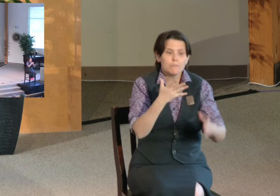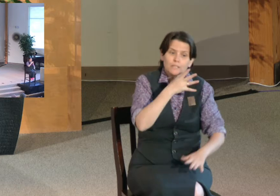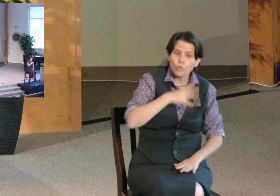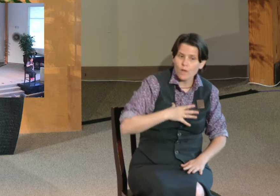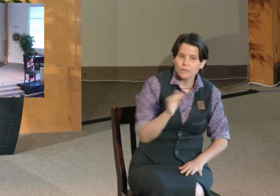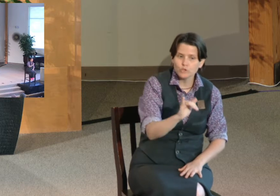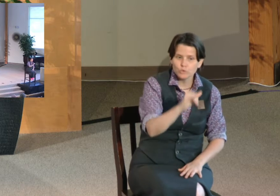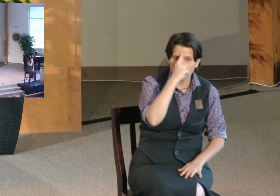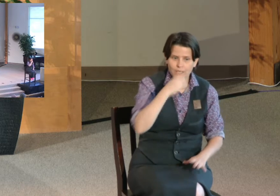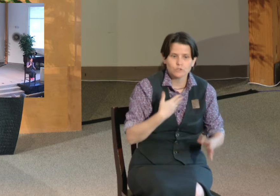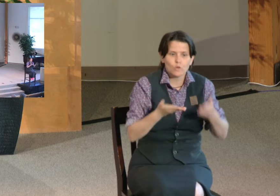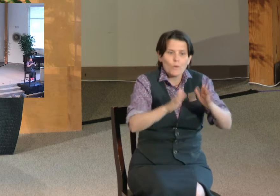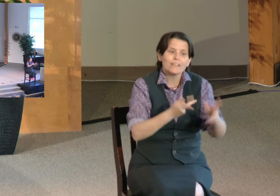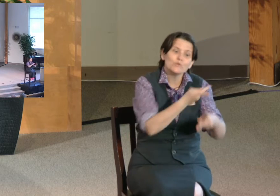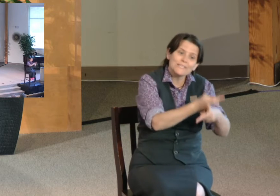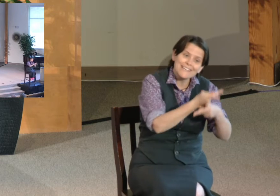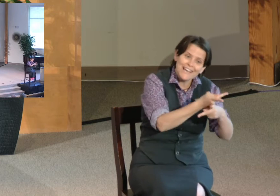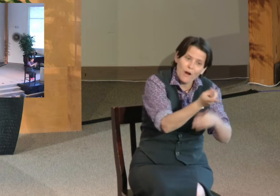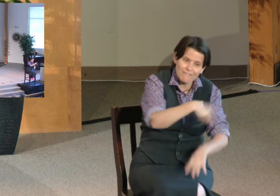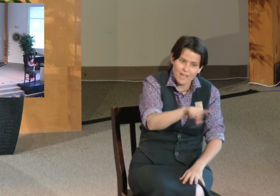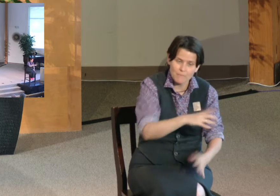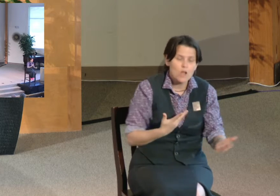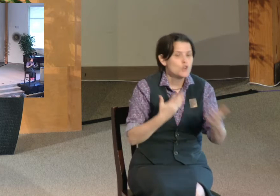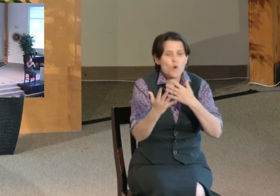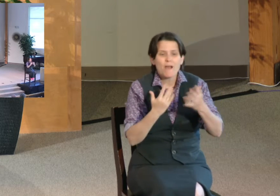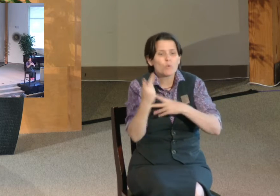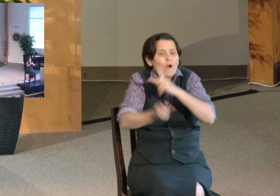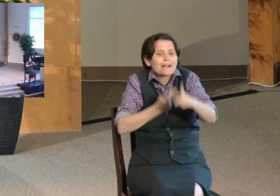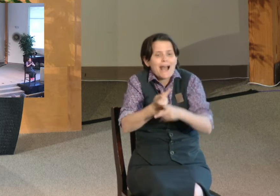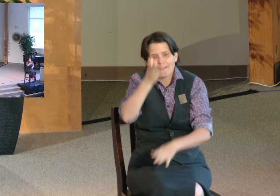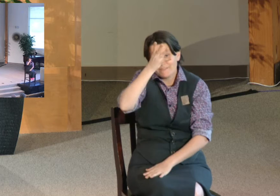a surrogate dad, a DNA donor,